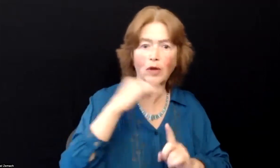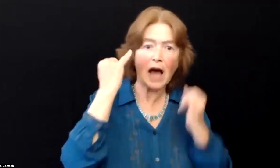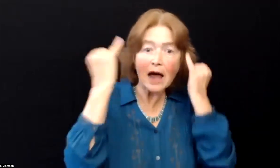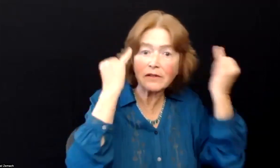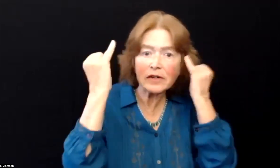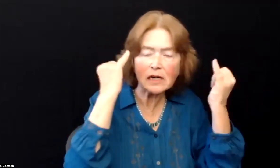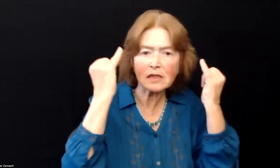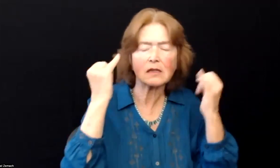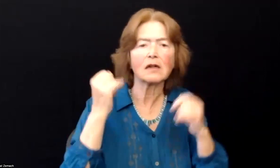those concepts.